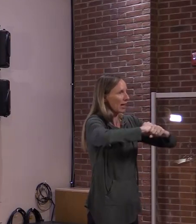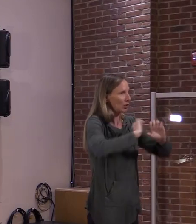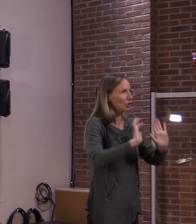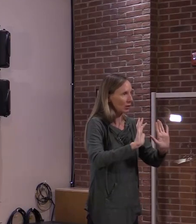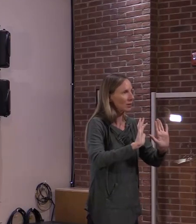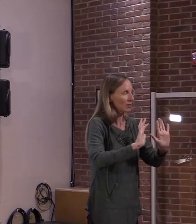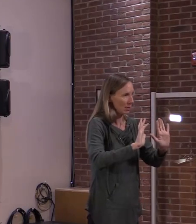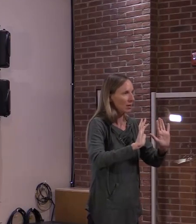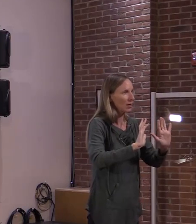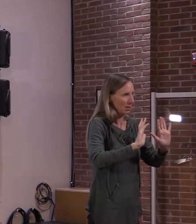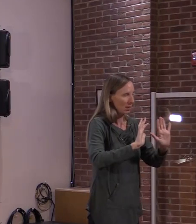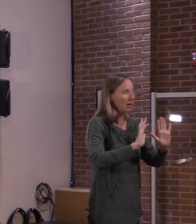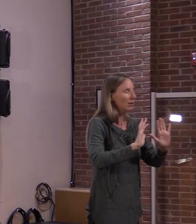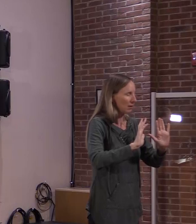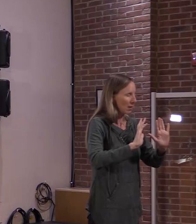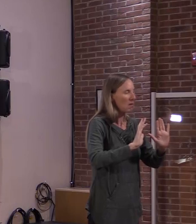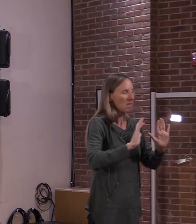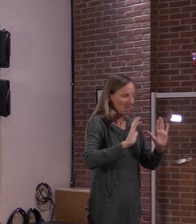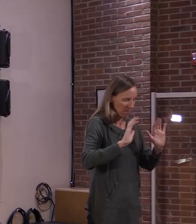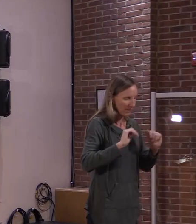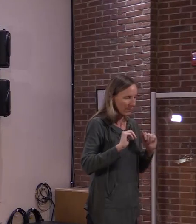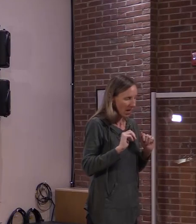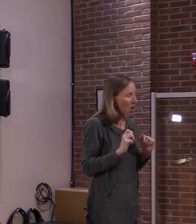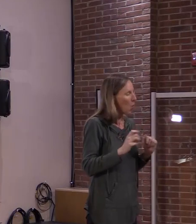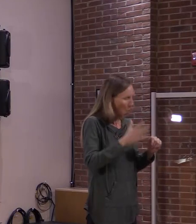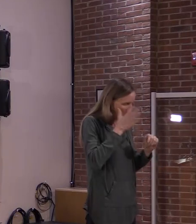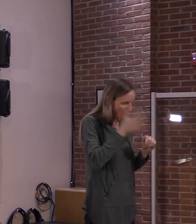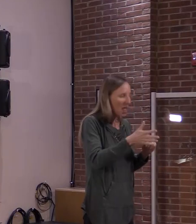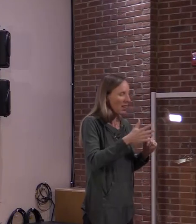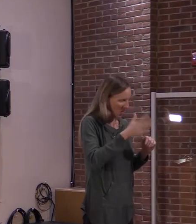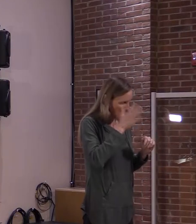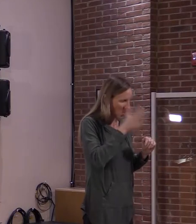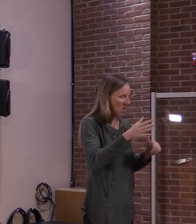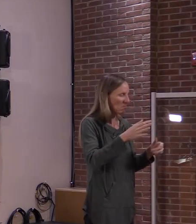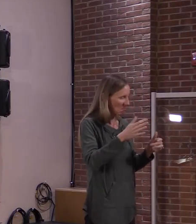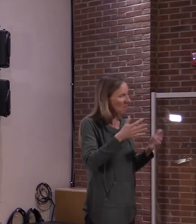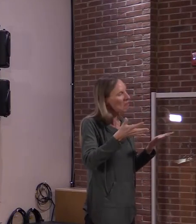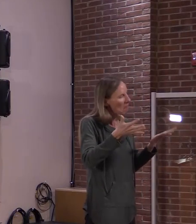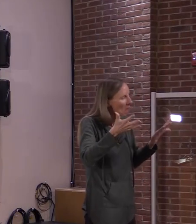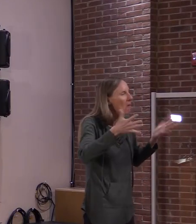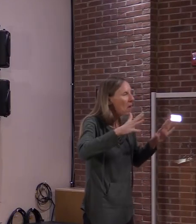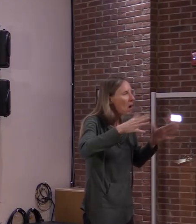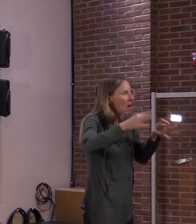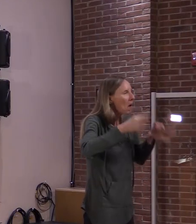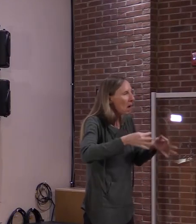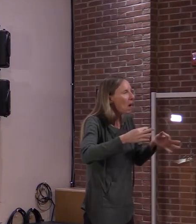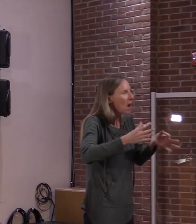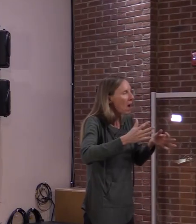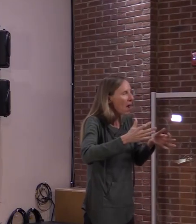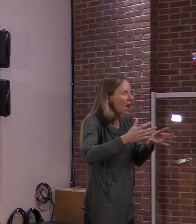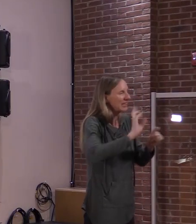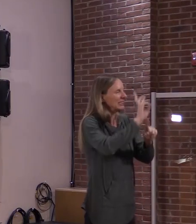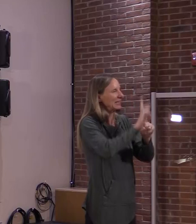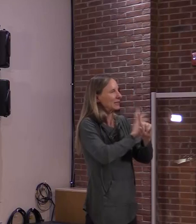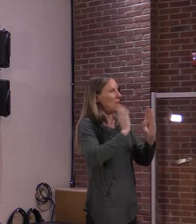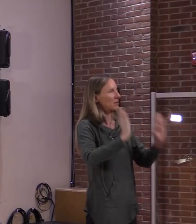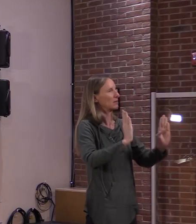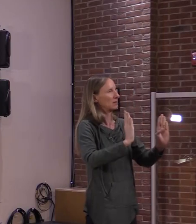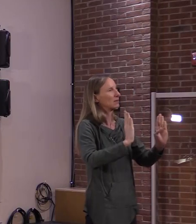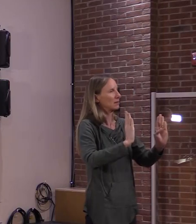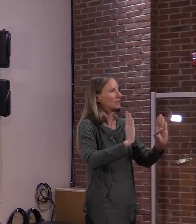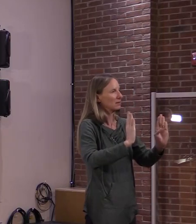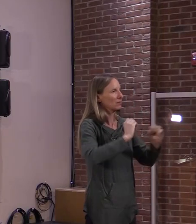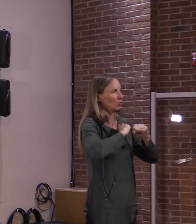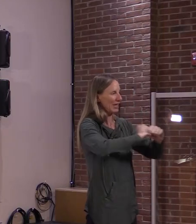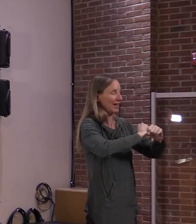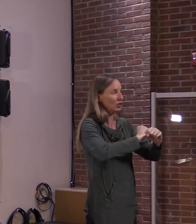saying you will definitely be, not definitely, but you'll probably be comfortable with a six-month window. They're